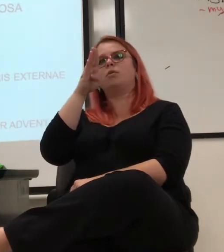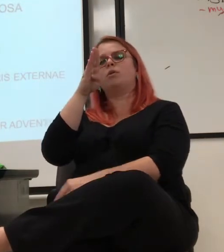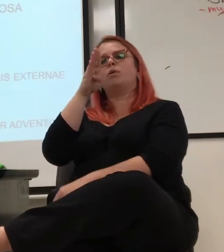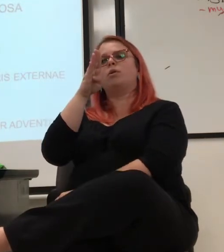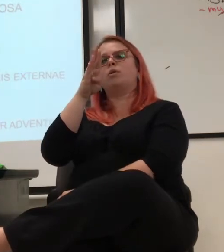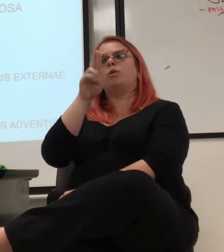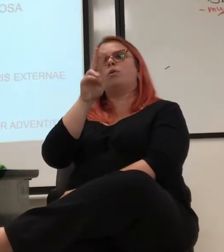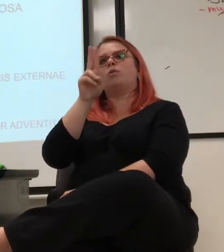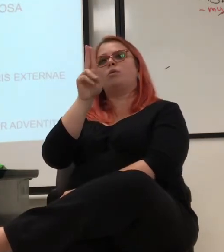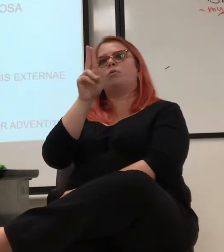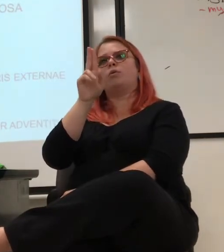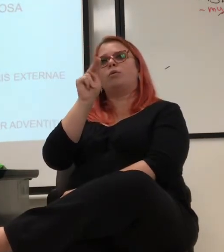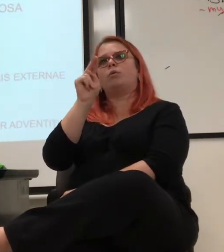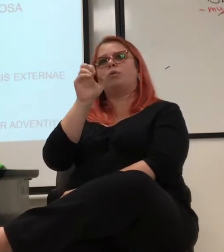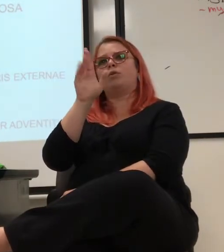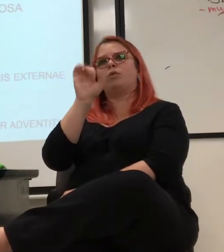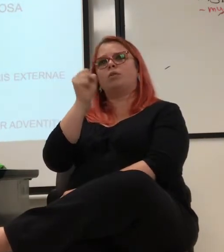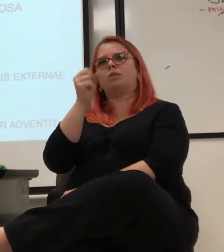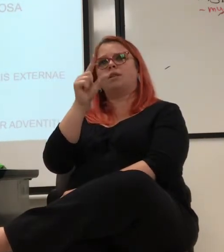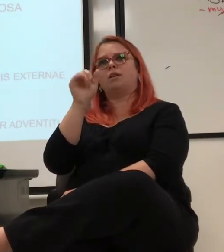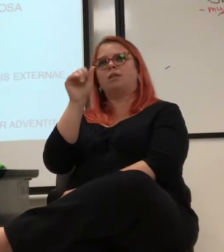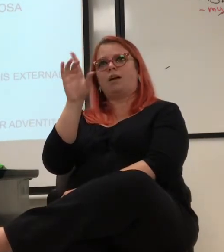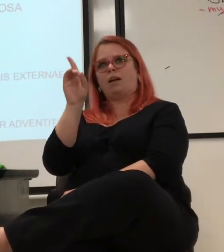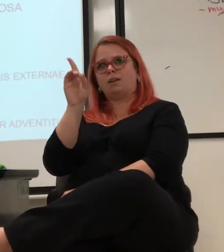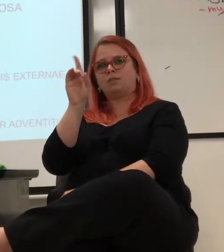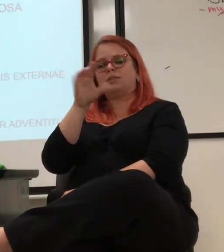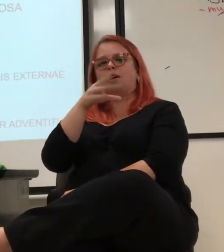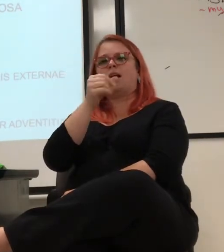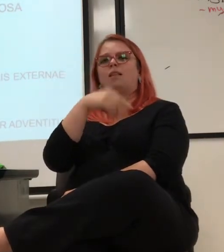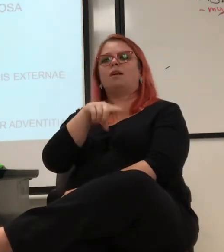and the B, is the bilayered muscularis externa,